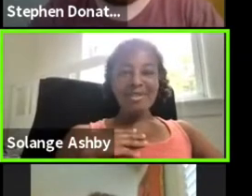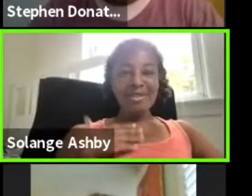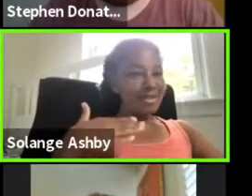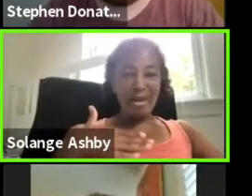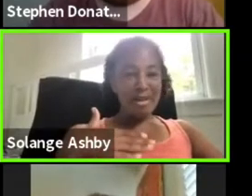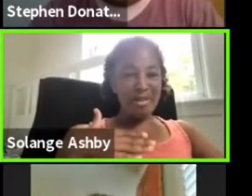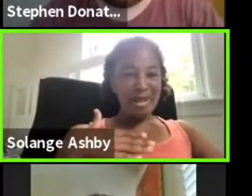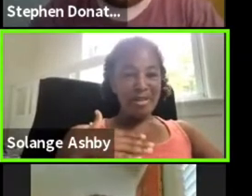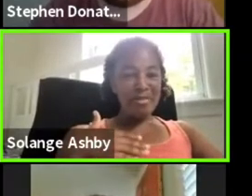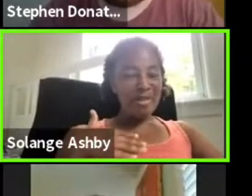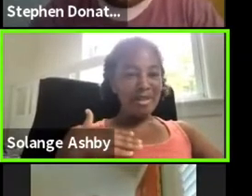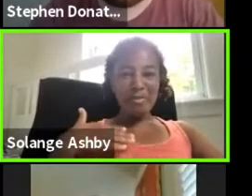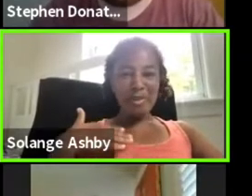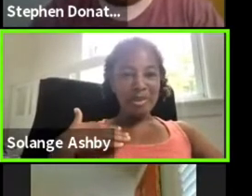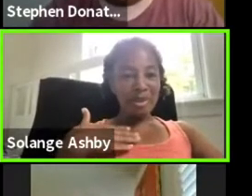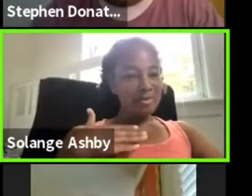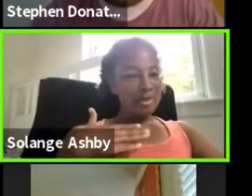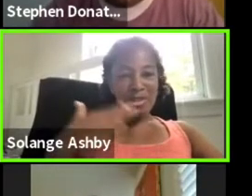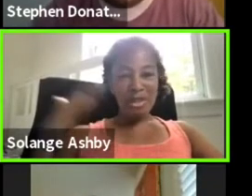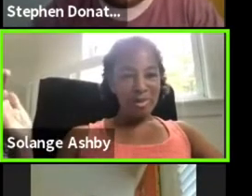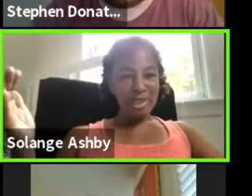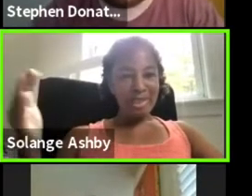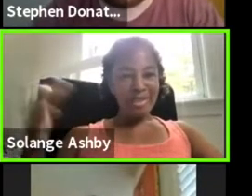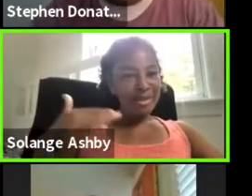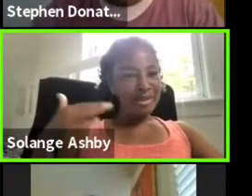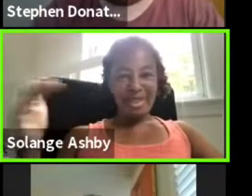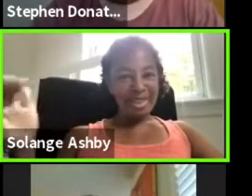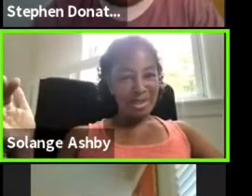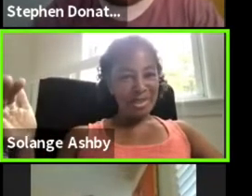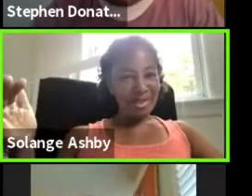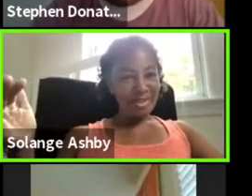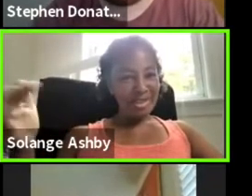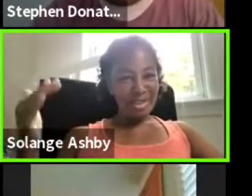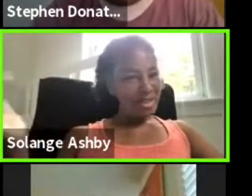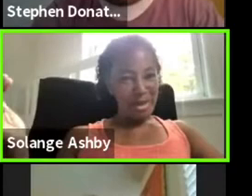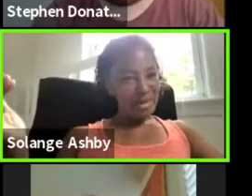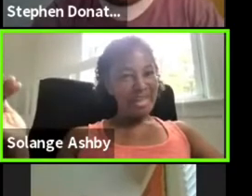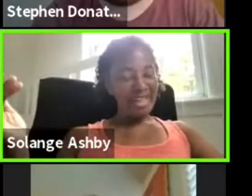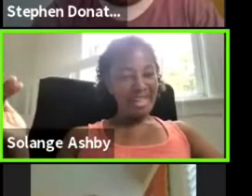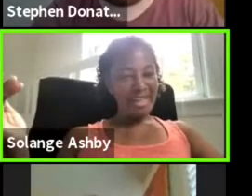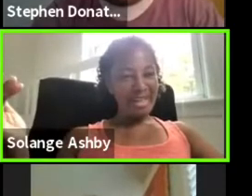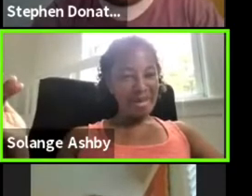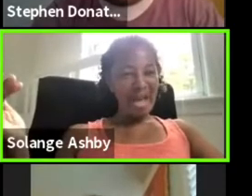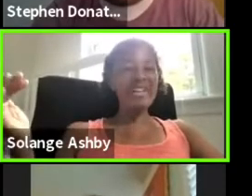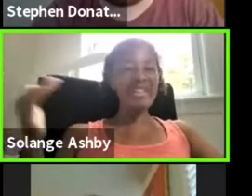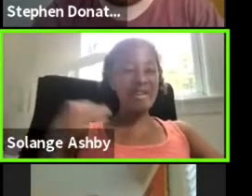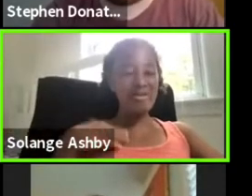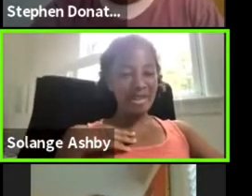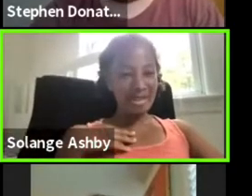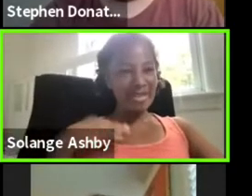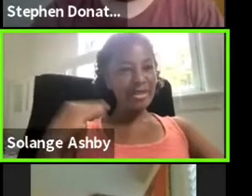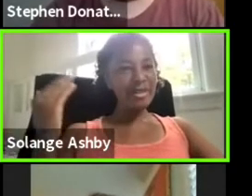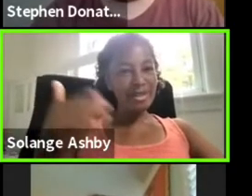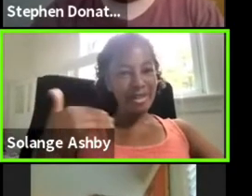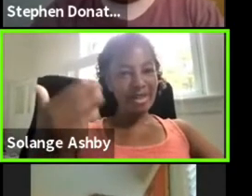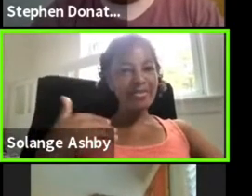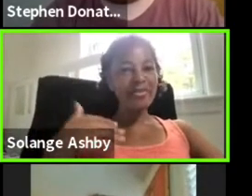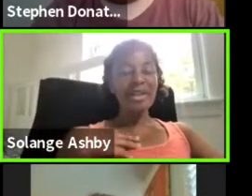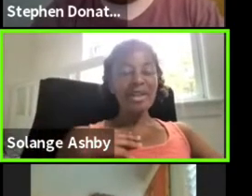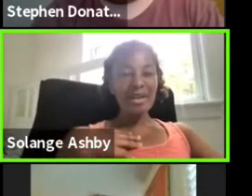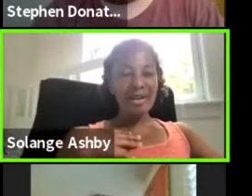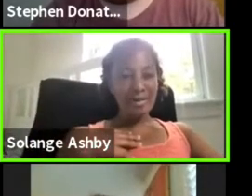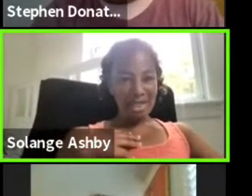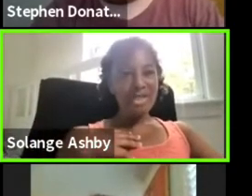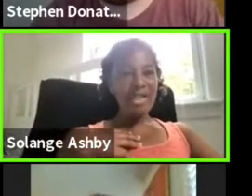want to talk about Nubia, but pretty much nobody, including Egyptologists, knows anything about Nubia. And so there's a lot